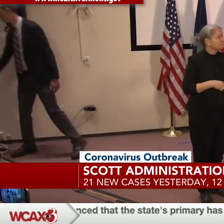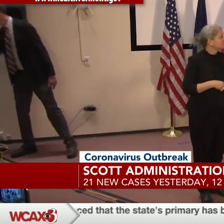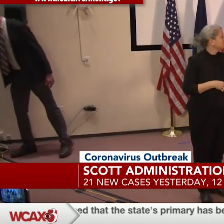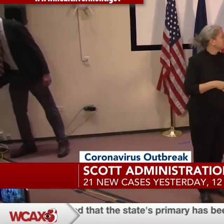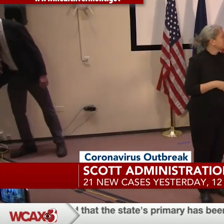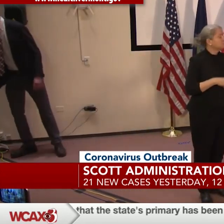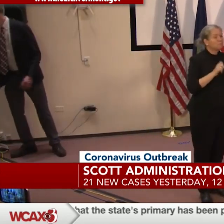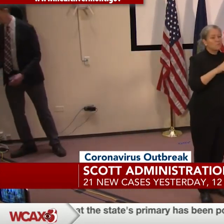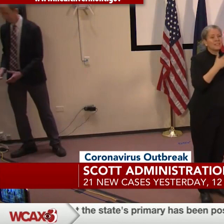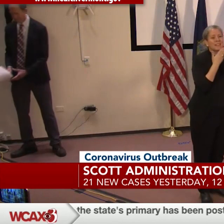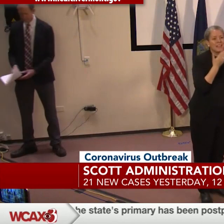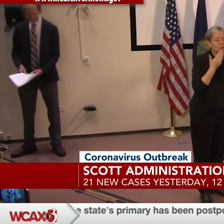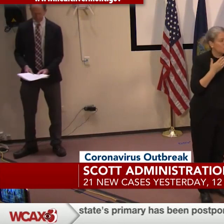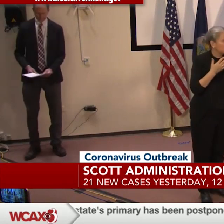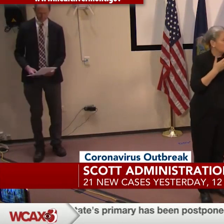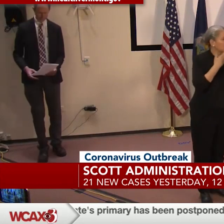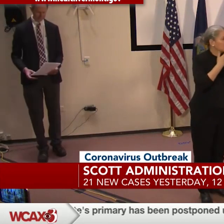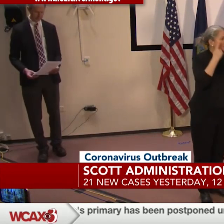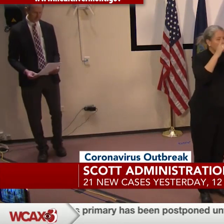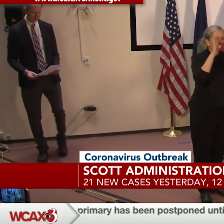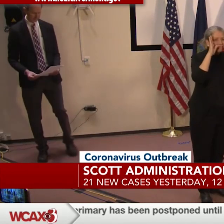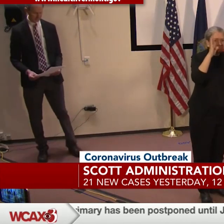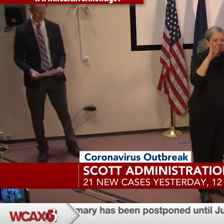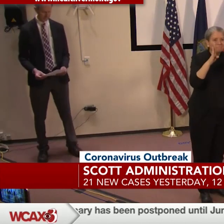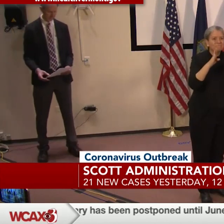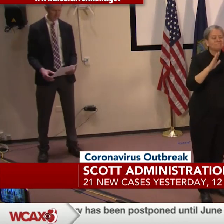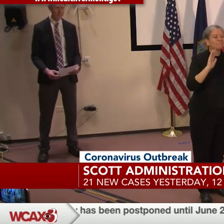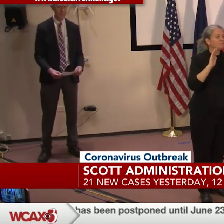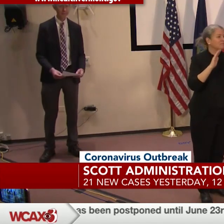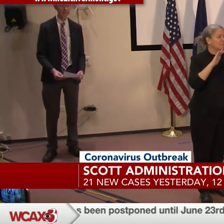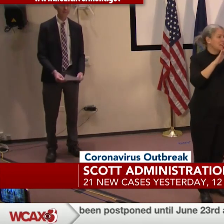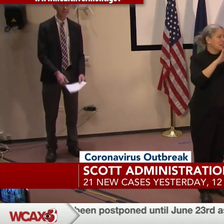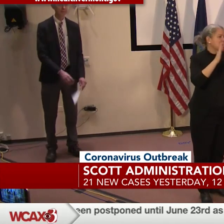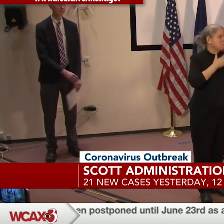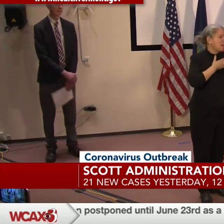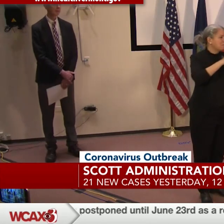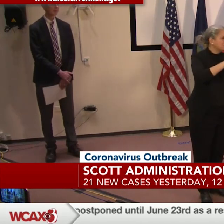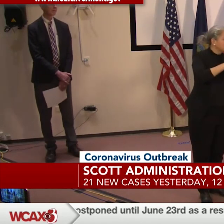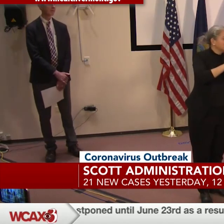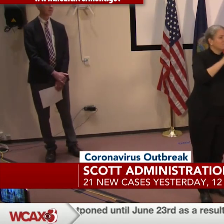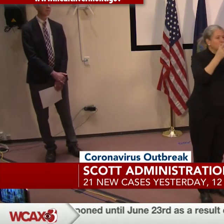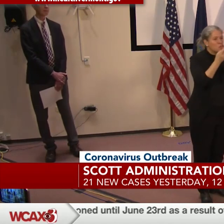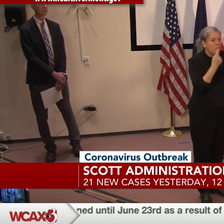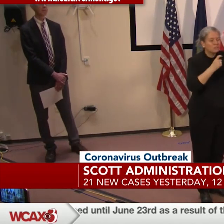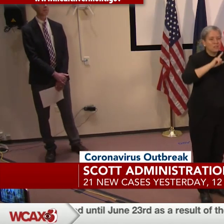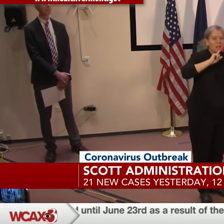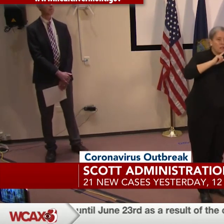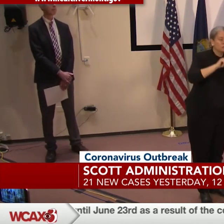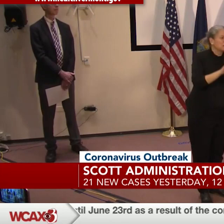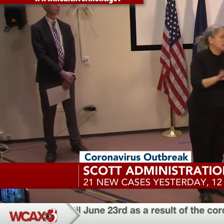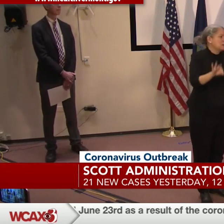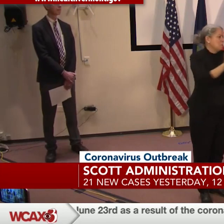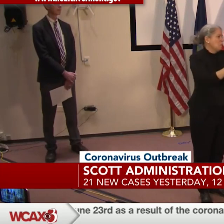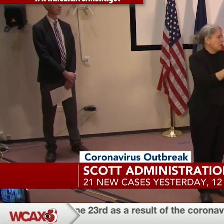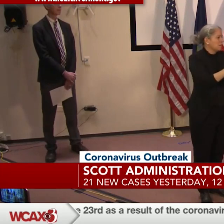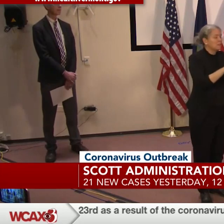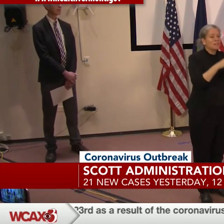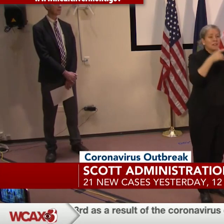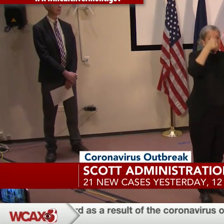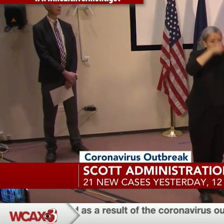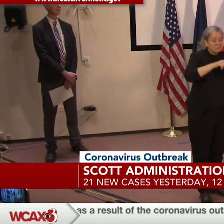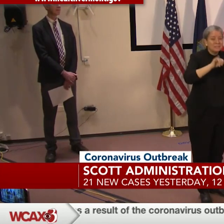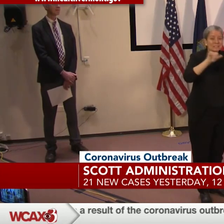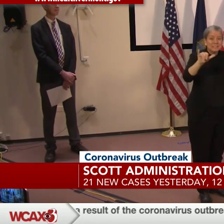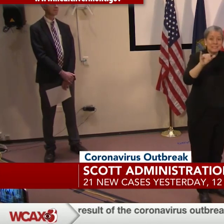Well, again, I want to thank everyone for tuning in. This is extremely important. If we can just self-isolate,